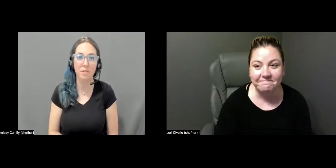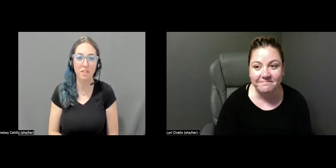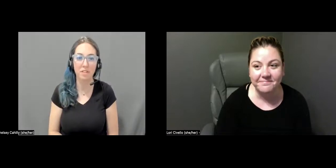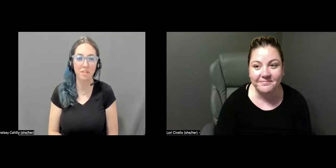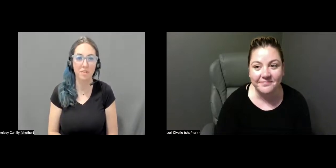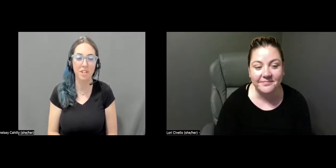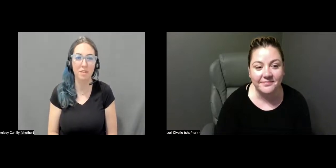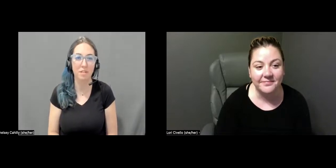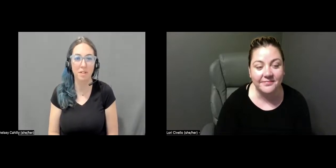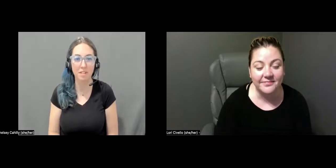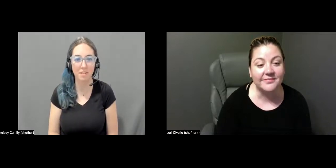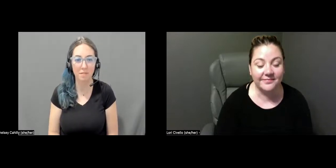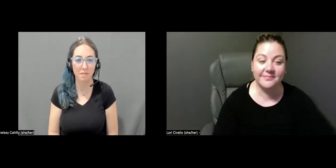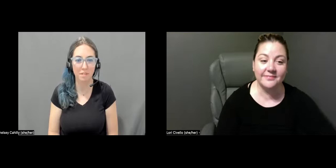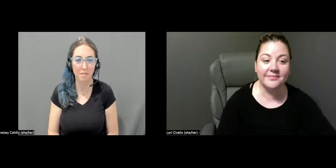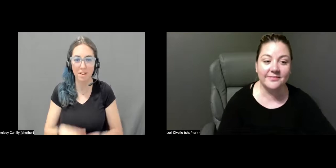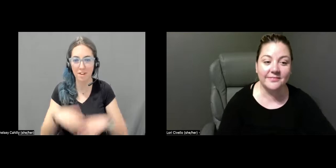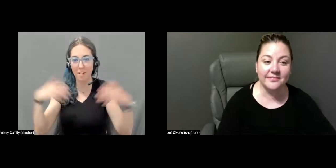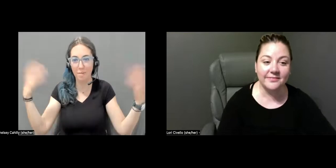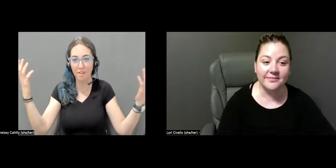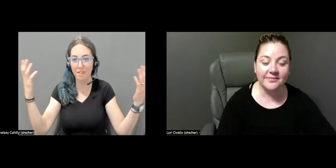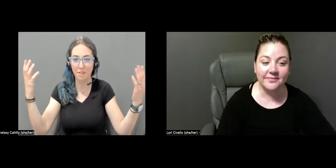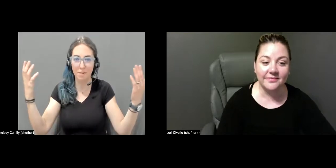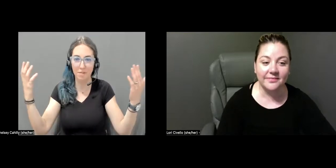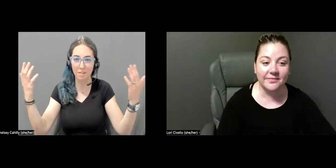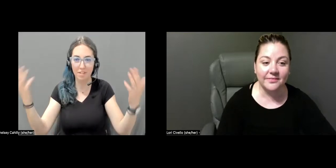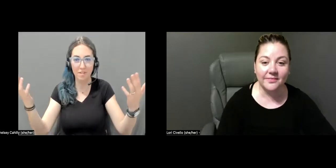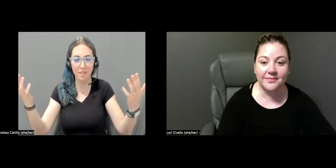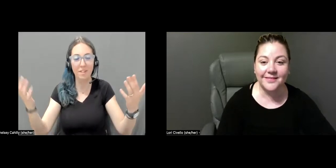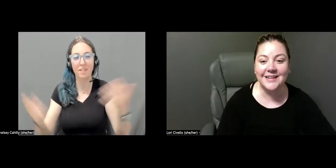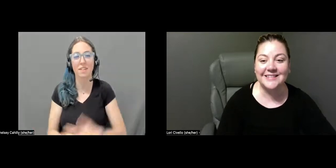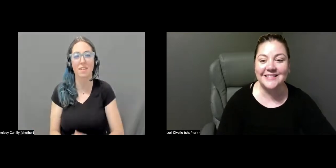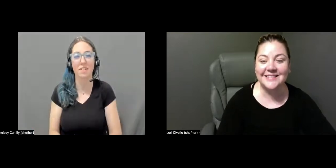any resources, just reach out to us. We're here. I wouldn't say 24/7,